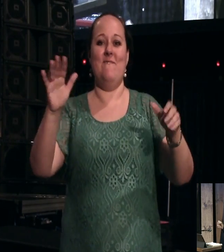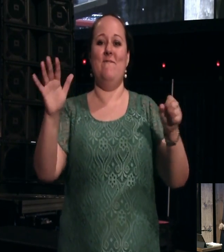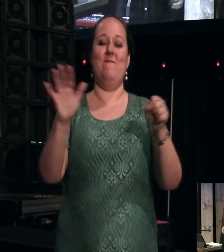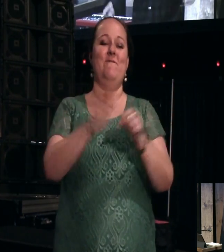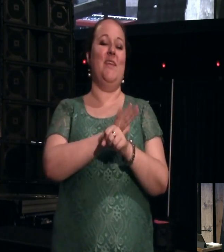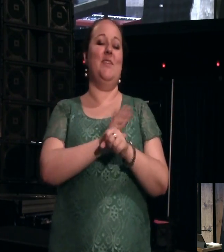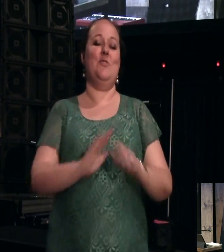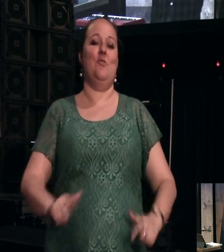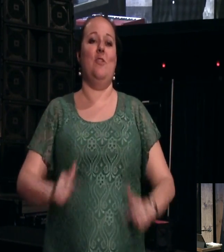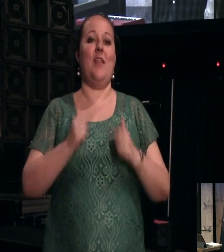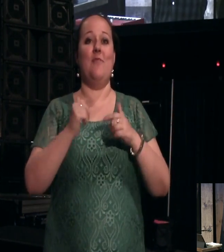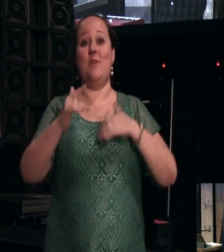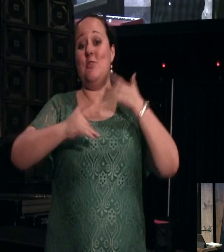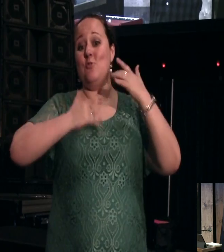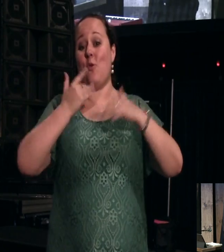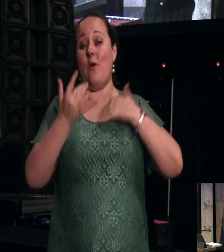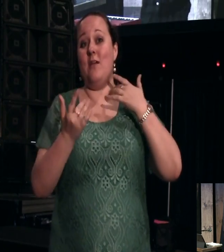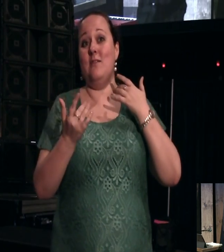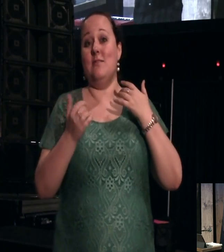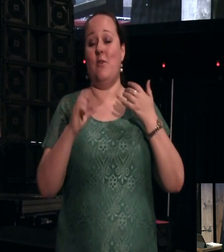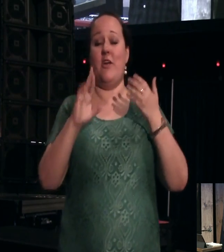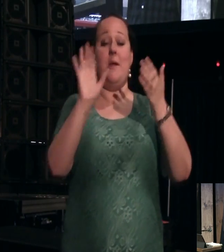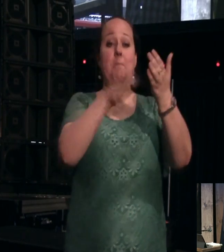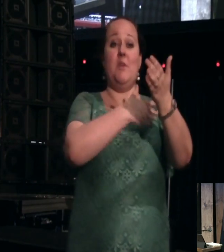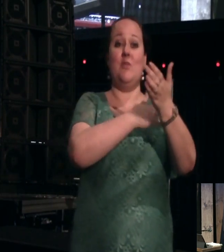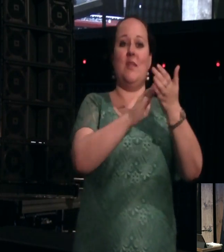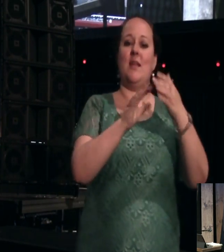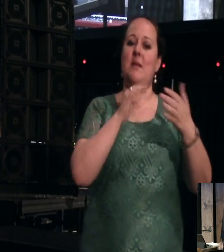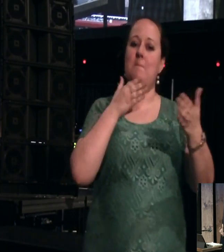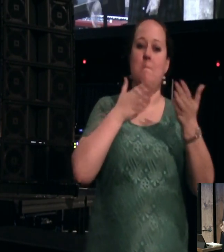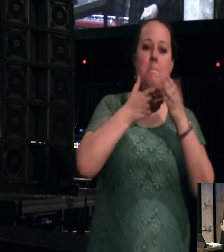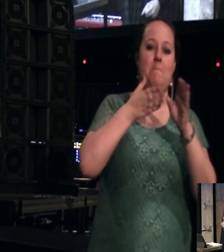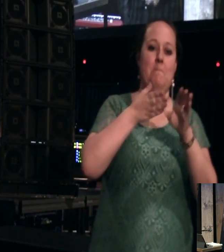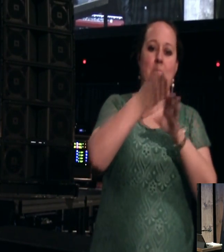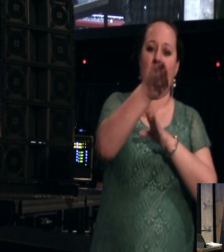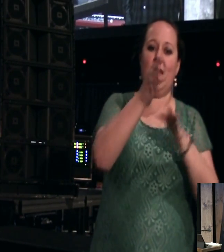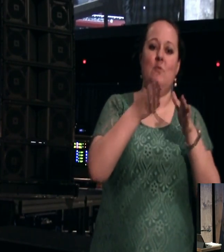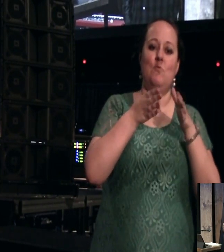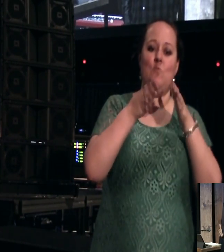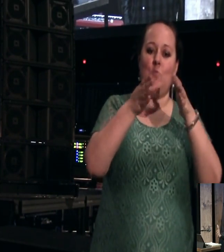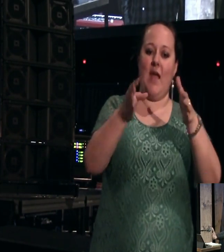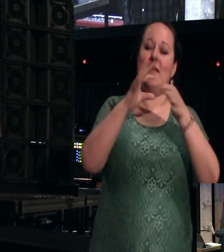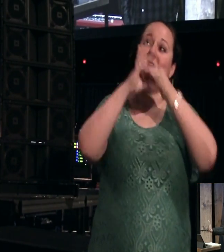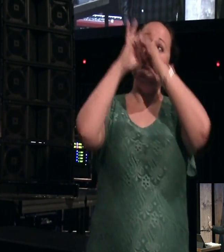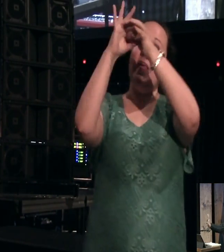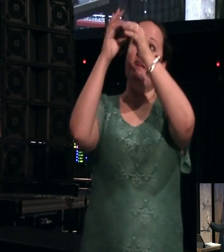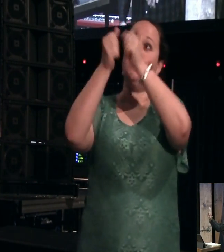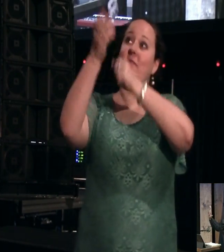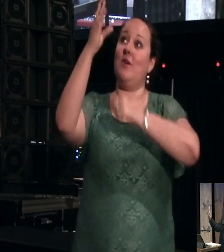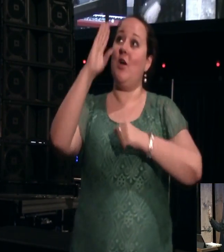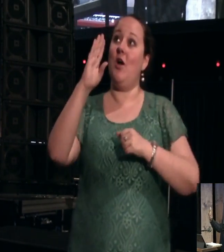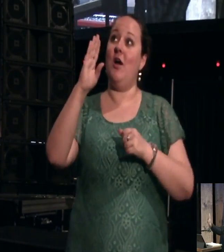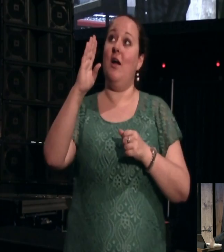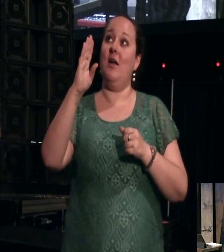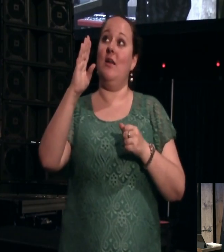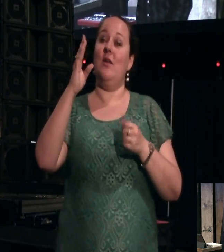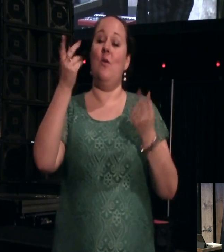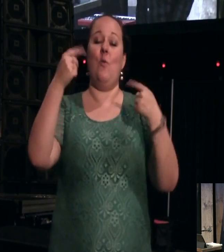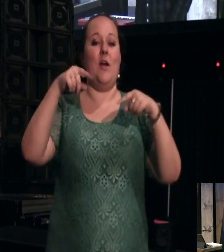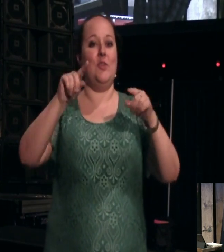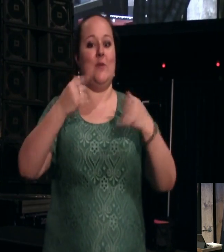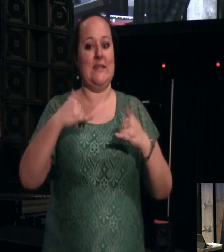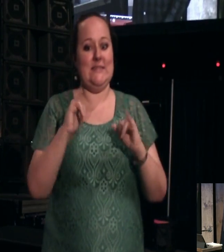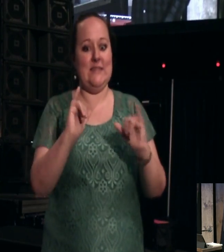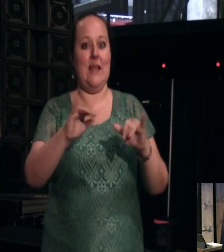be and how it fills your life with joy, or the fact that music is one of the main ways people can connect with God while